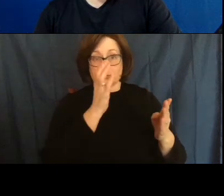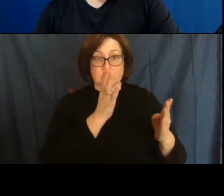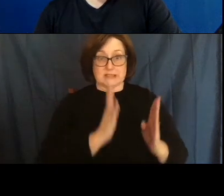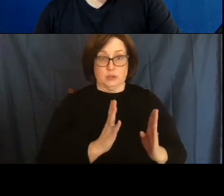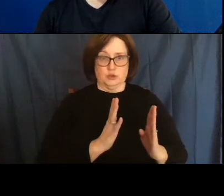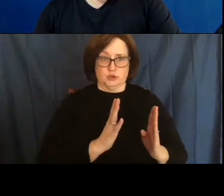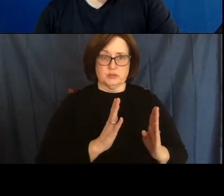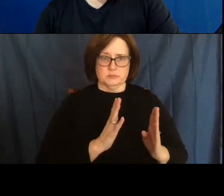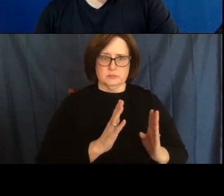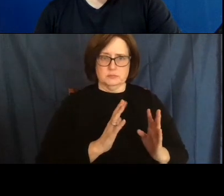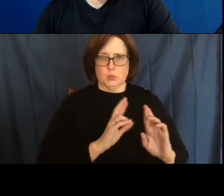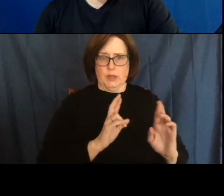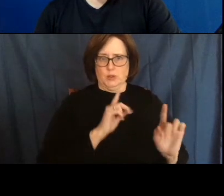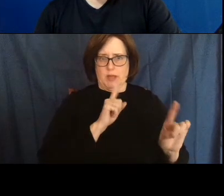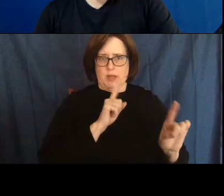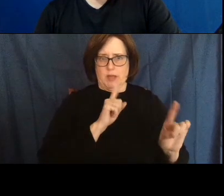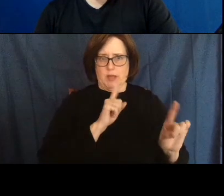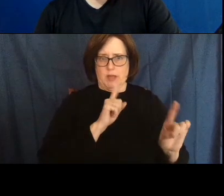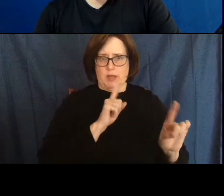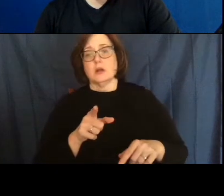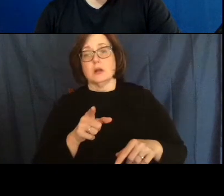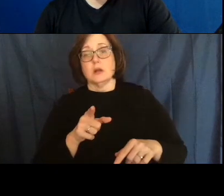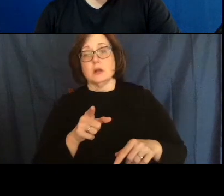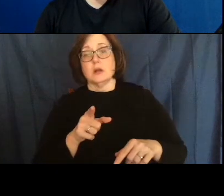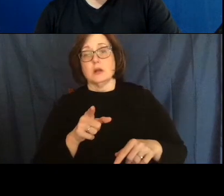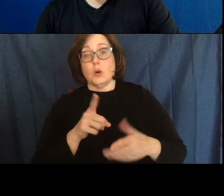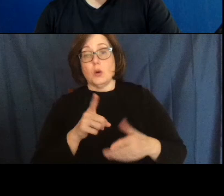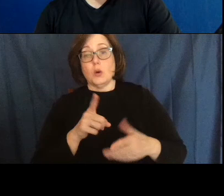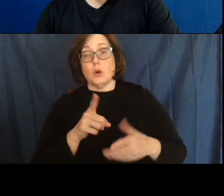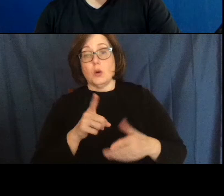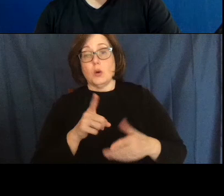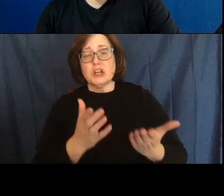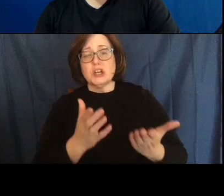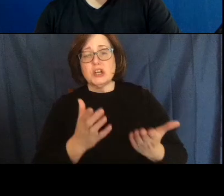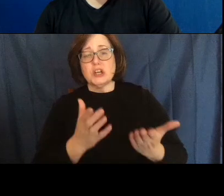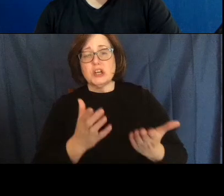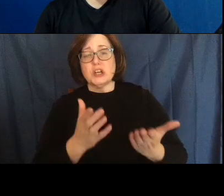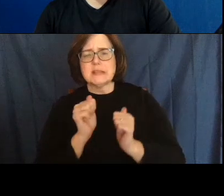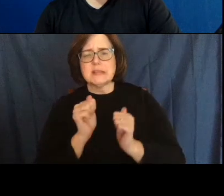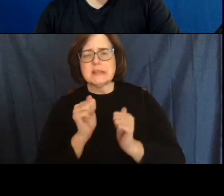is, do you have any suggestions for assessing the effectiveness of education material?